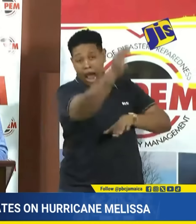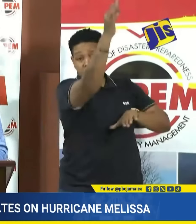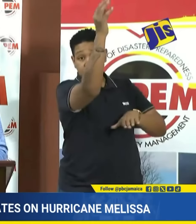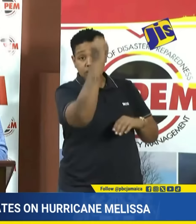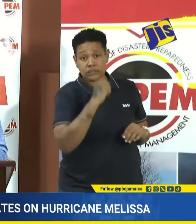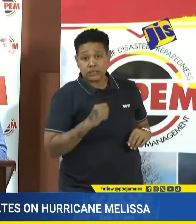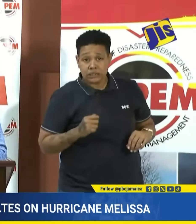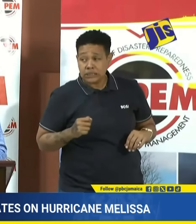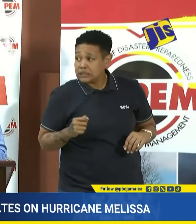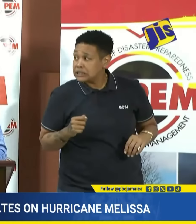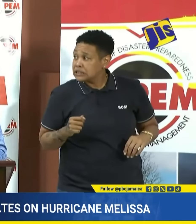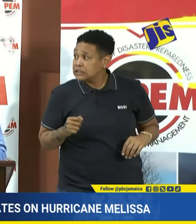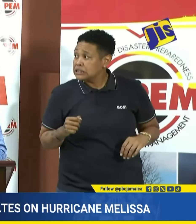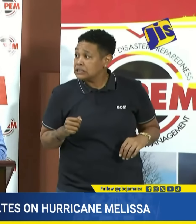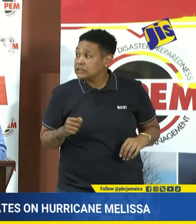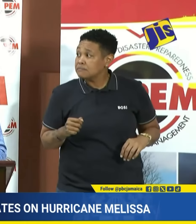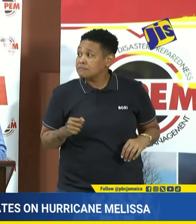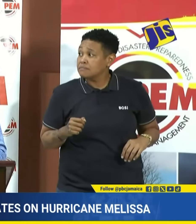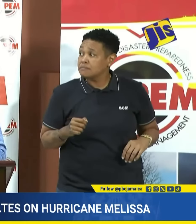are